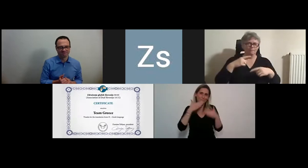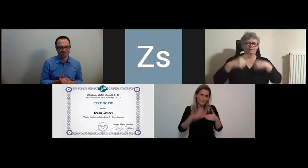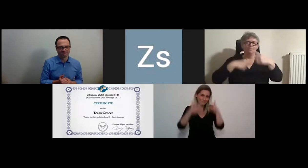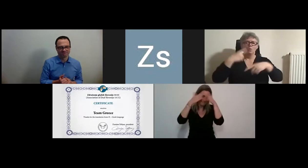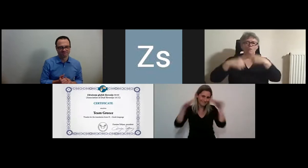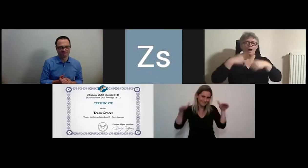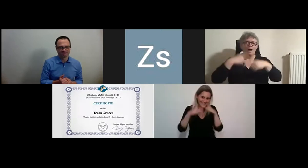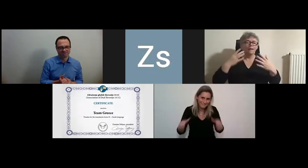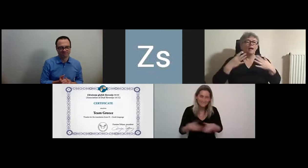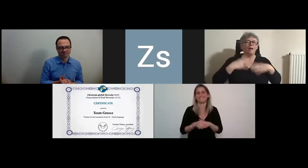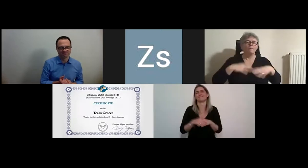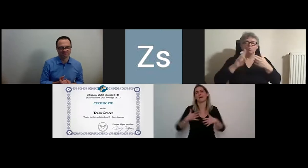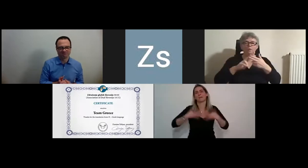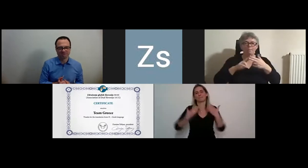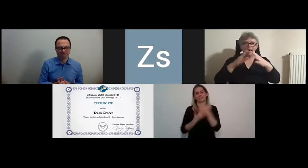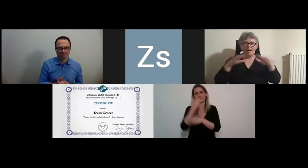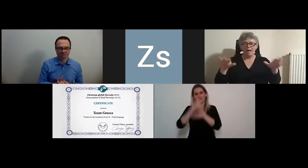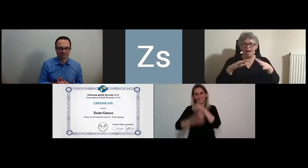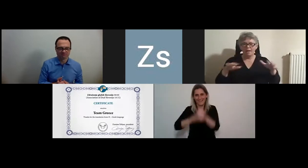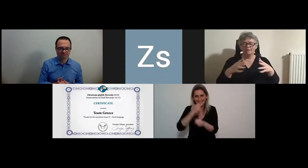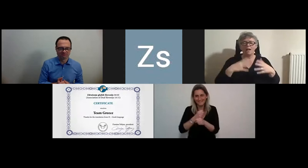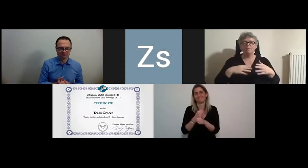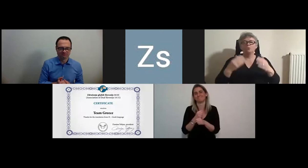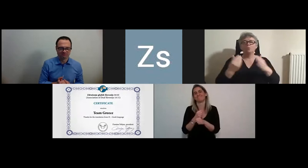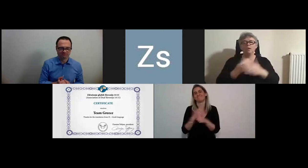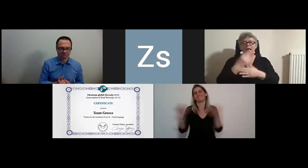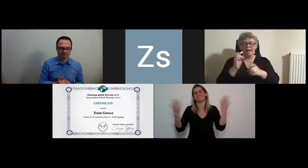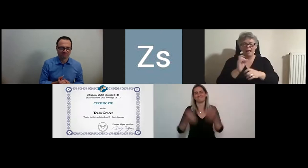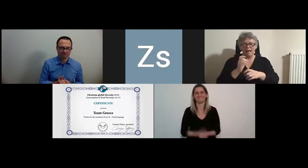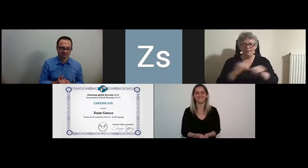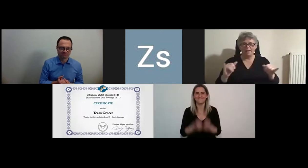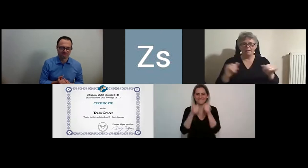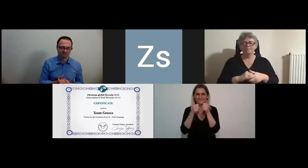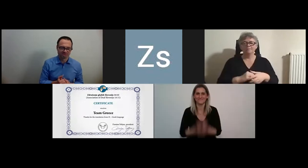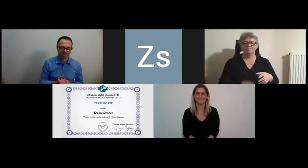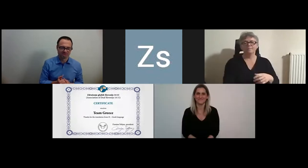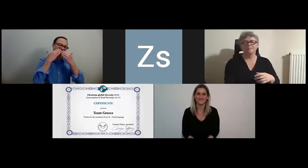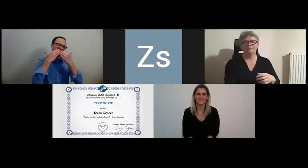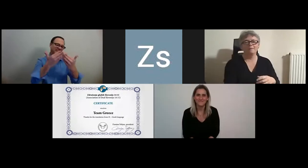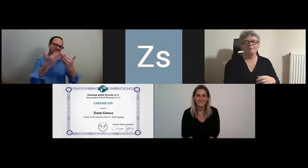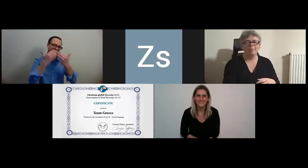And I hope that this continues. Have a good Christmas and a happy new year.